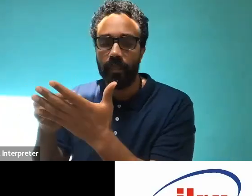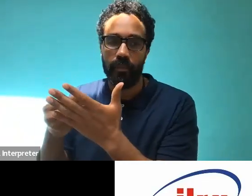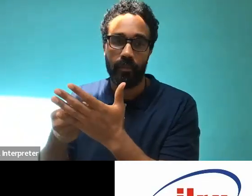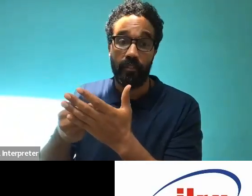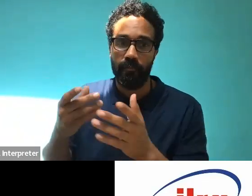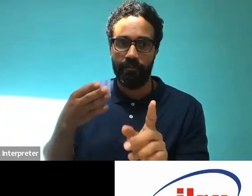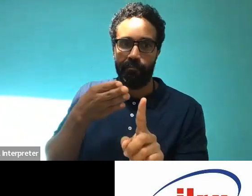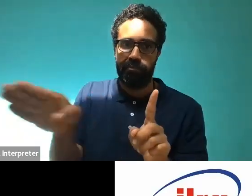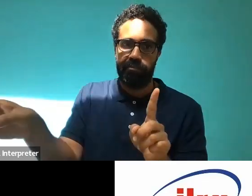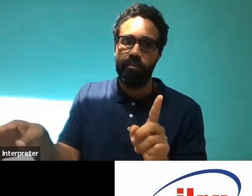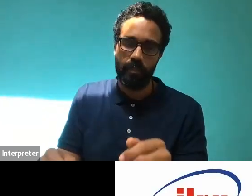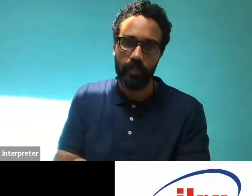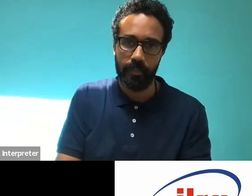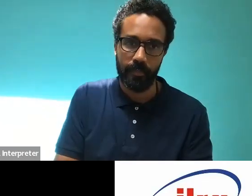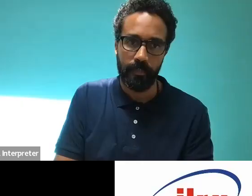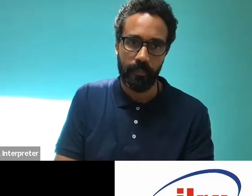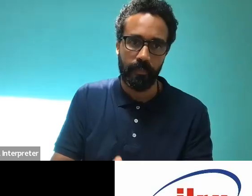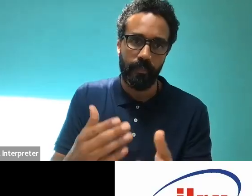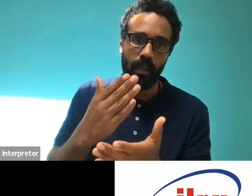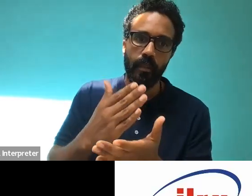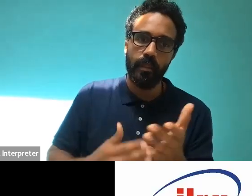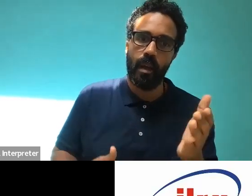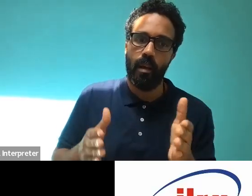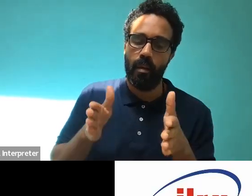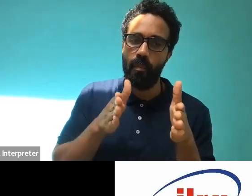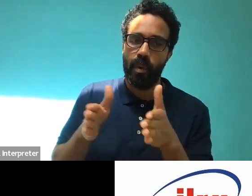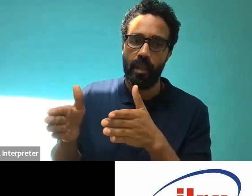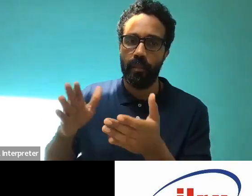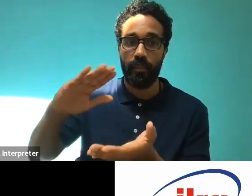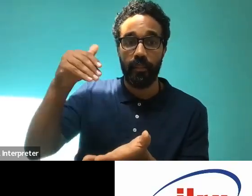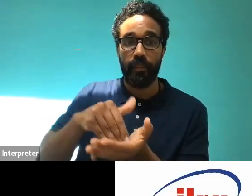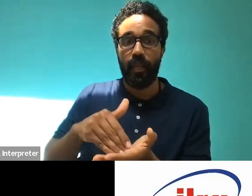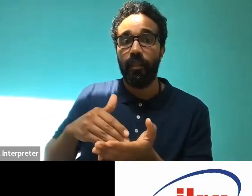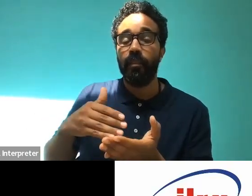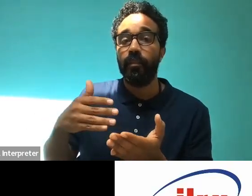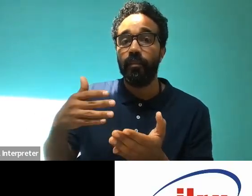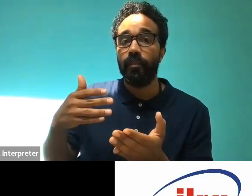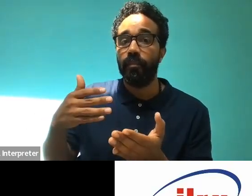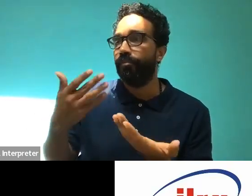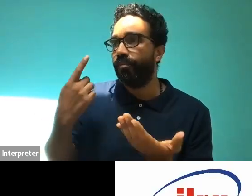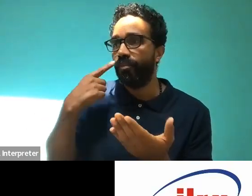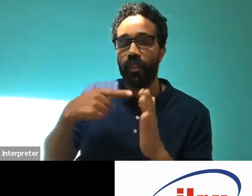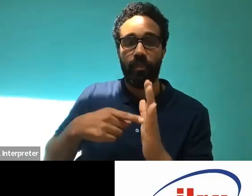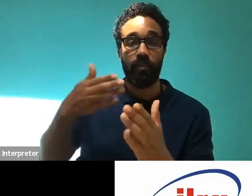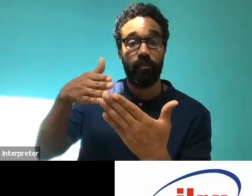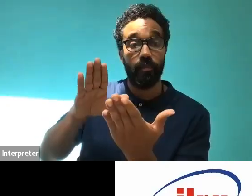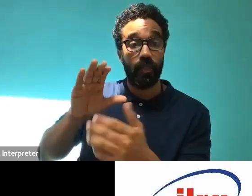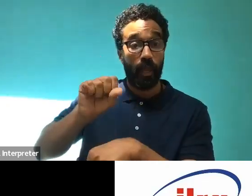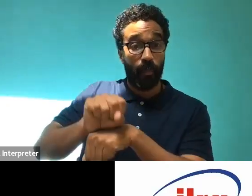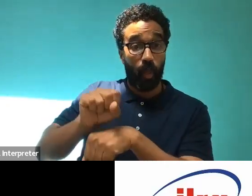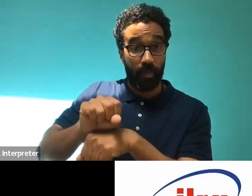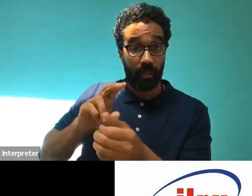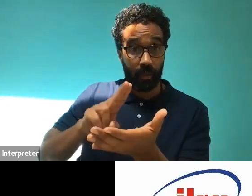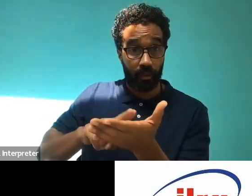the, some of the ways in which centers have approached employment contracts, for example, and